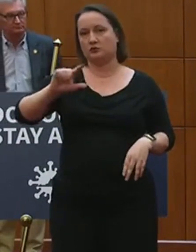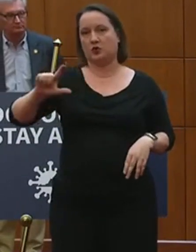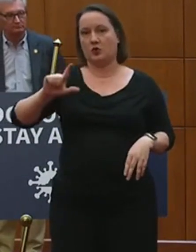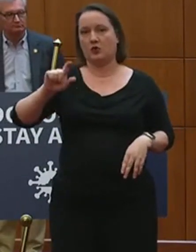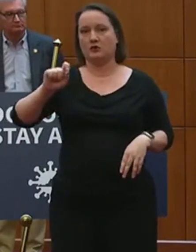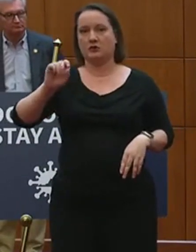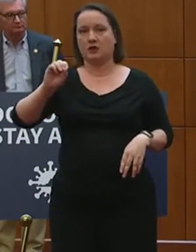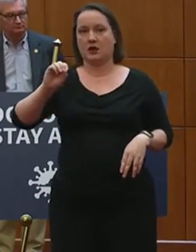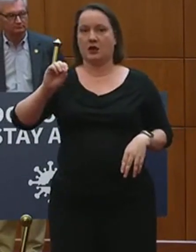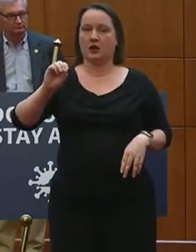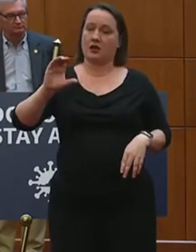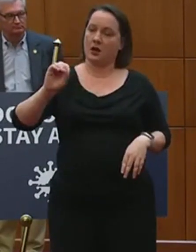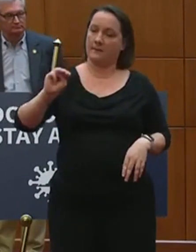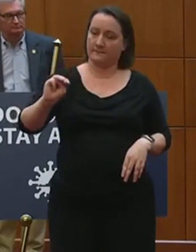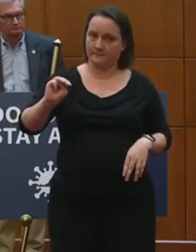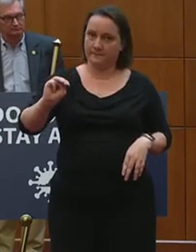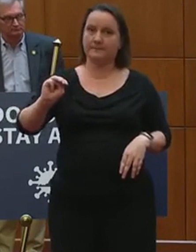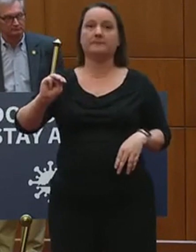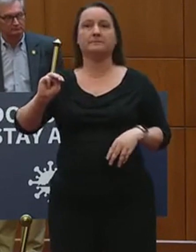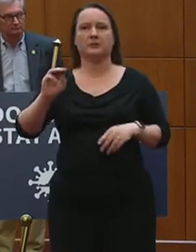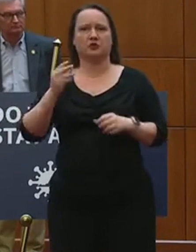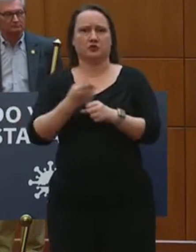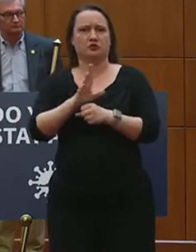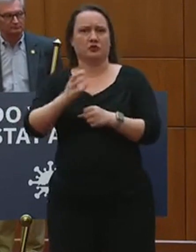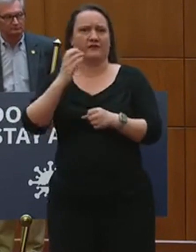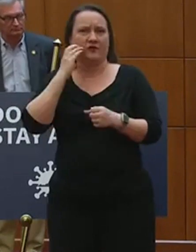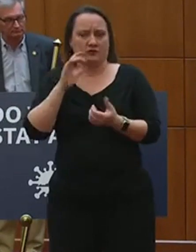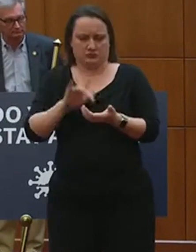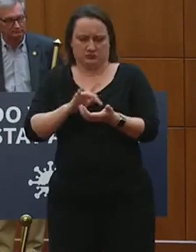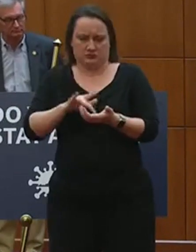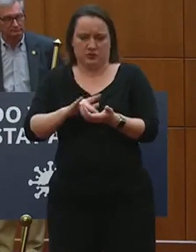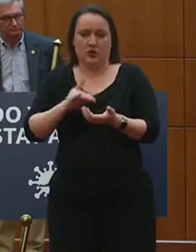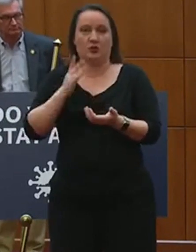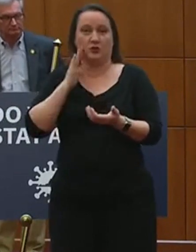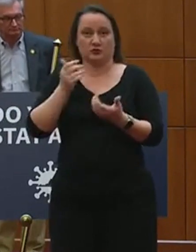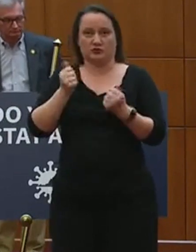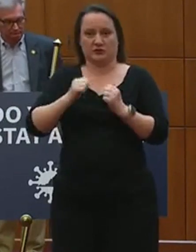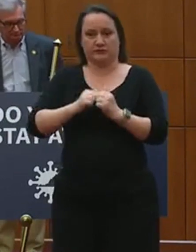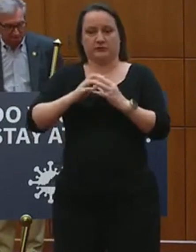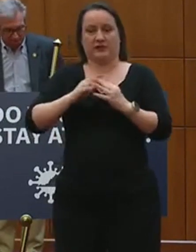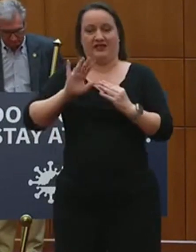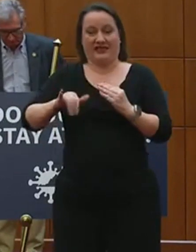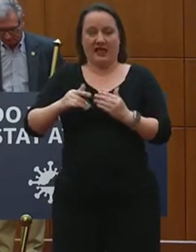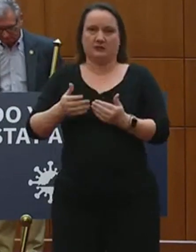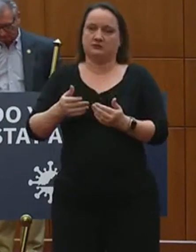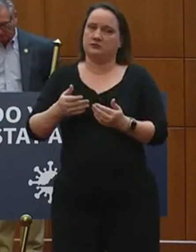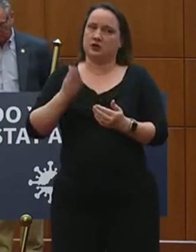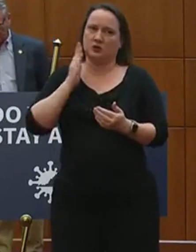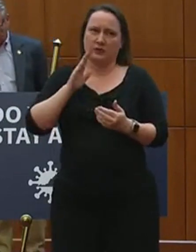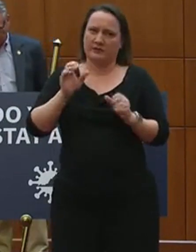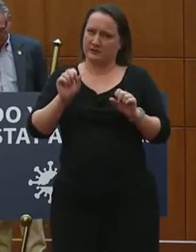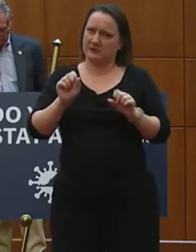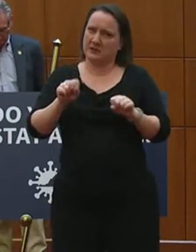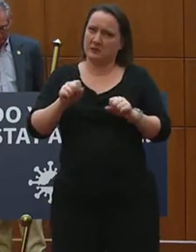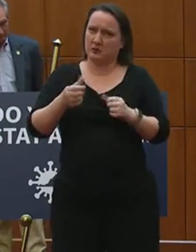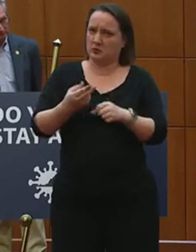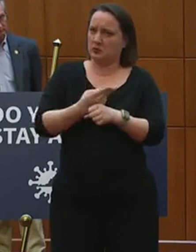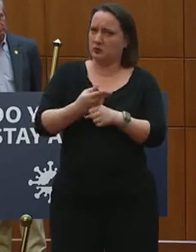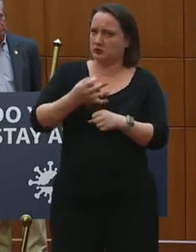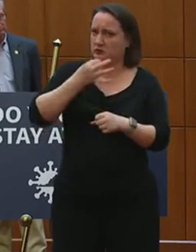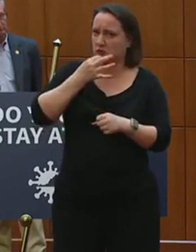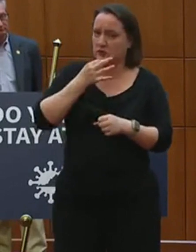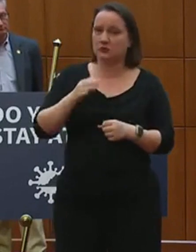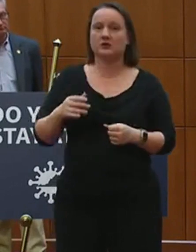can be accessed within a very short time. We are urging all the facilities that aren't completely electronic to have